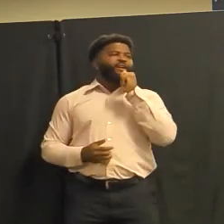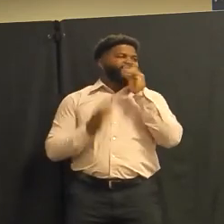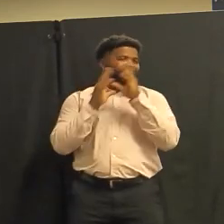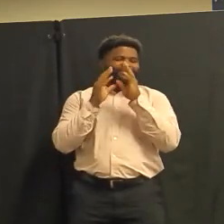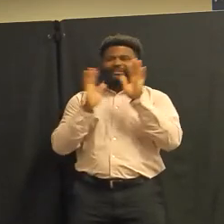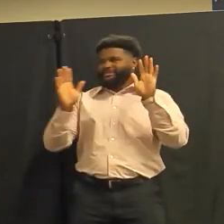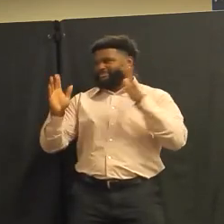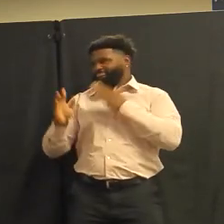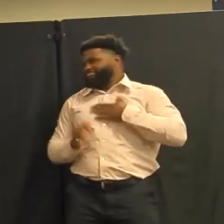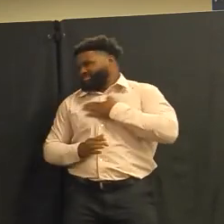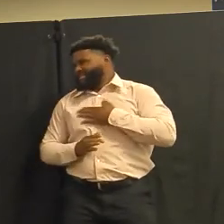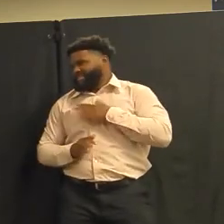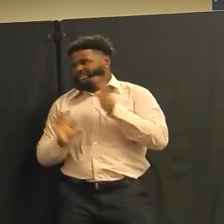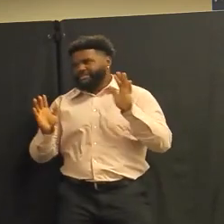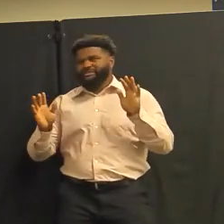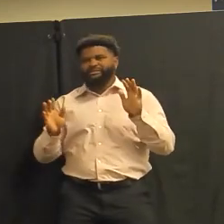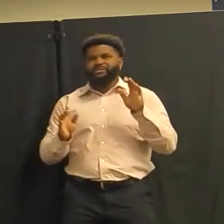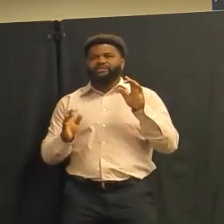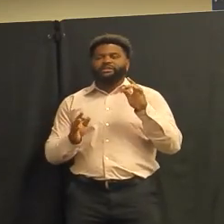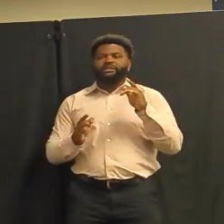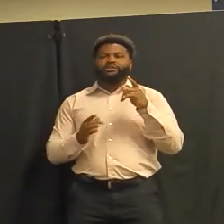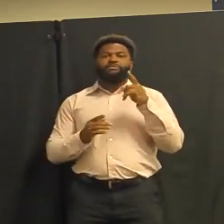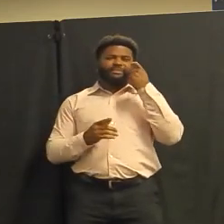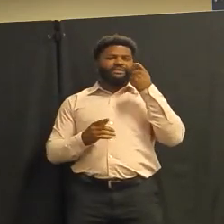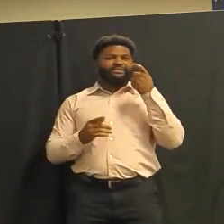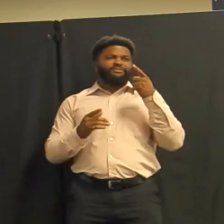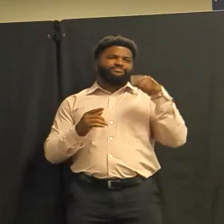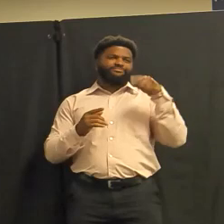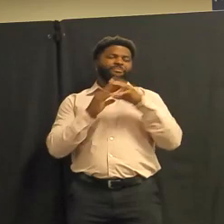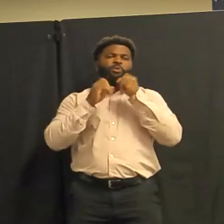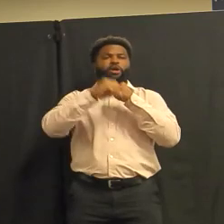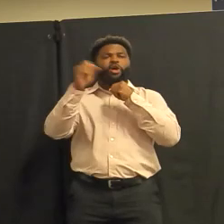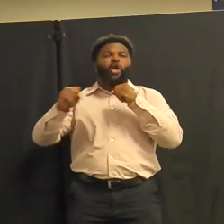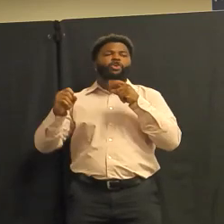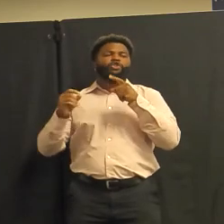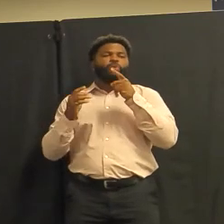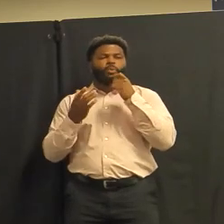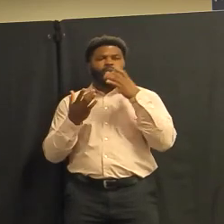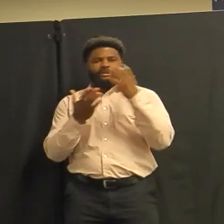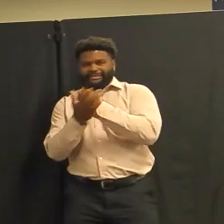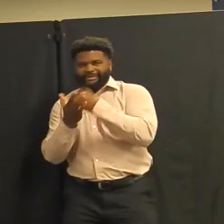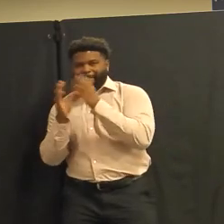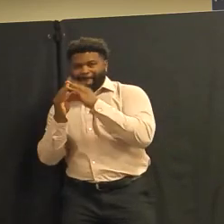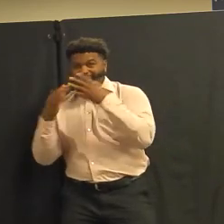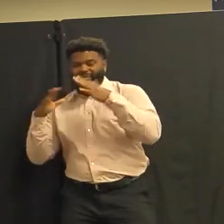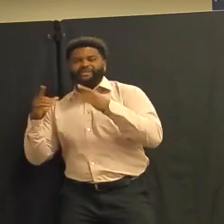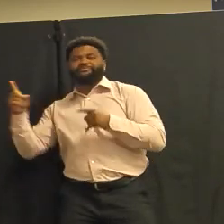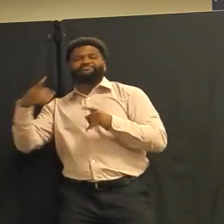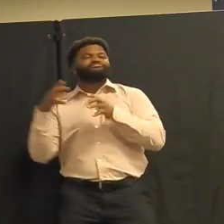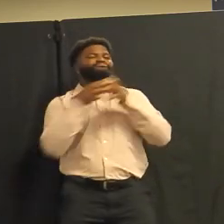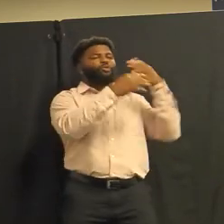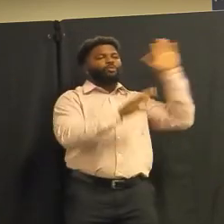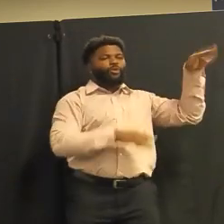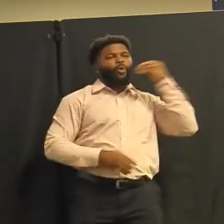just appreciate that so that some of us can get home that have a longer drive. So we thank you for that.